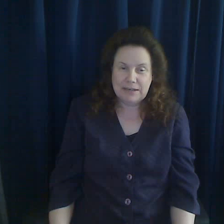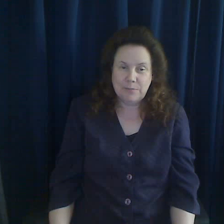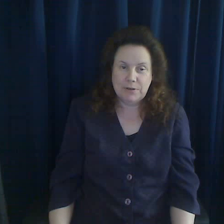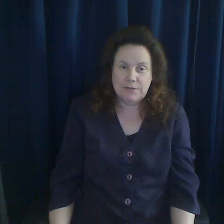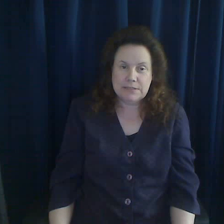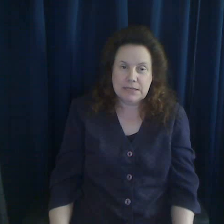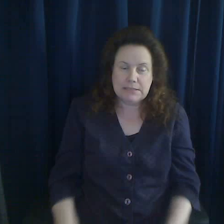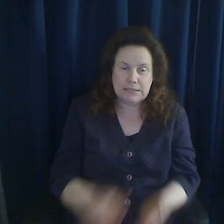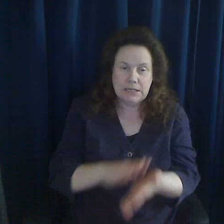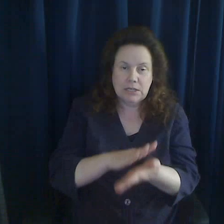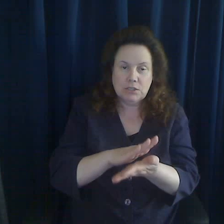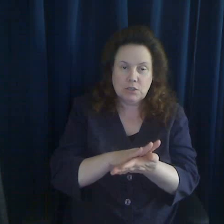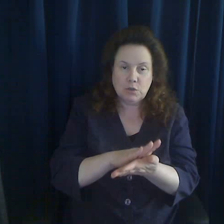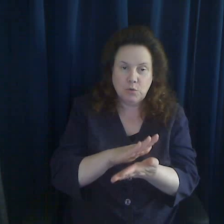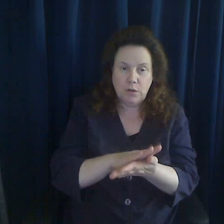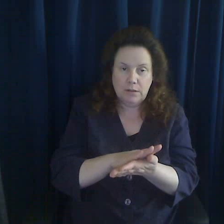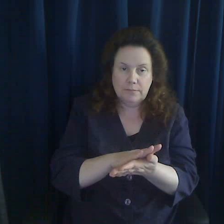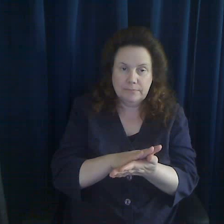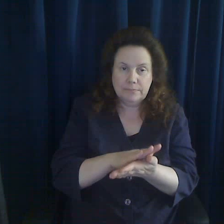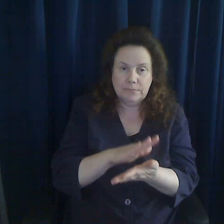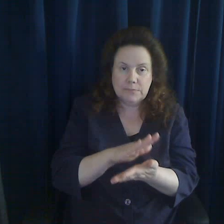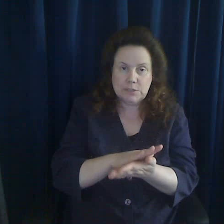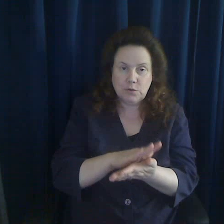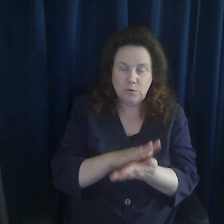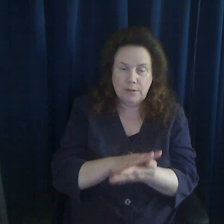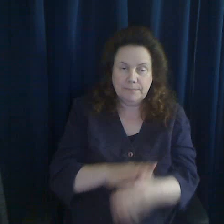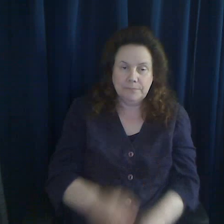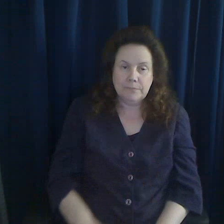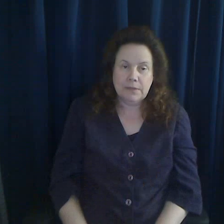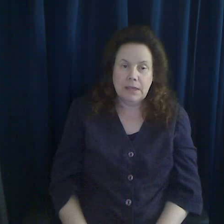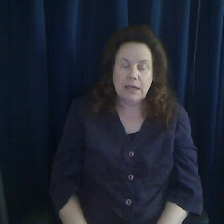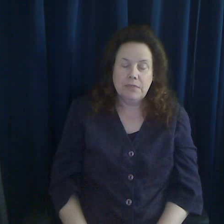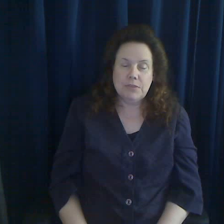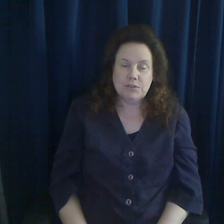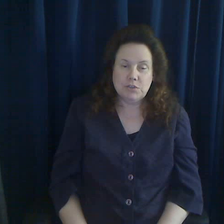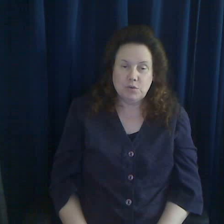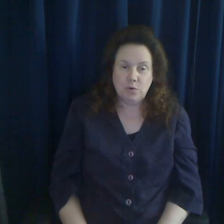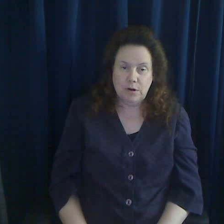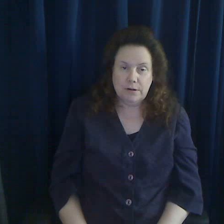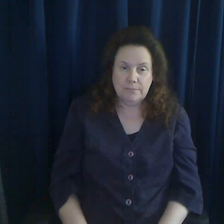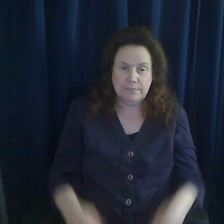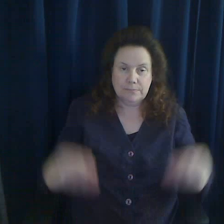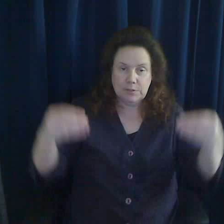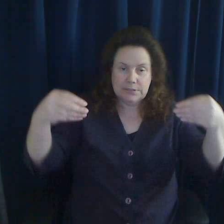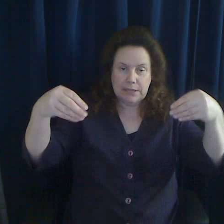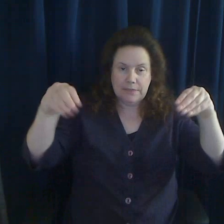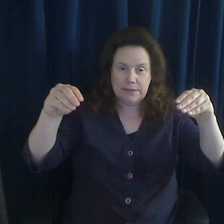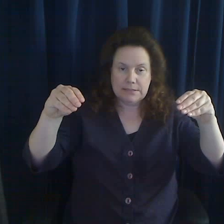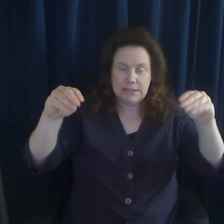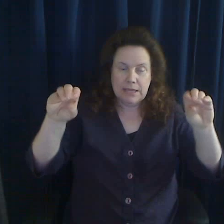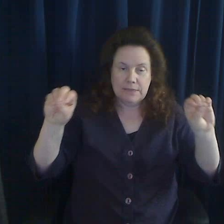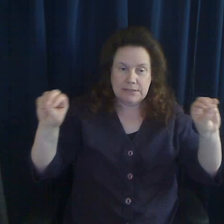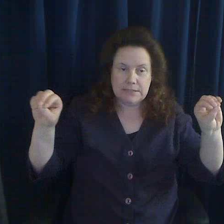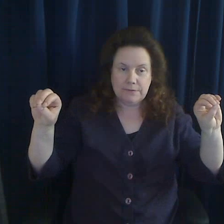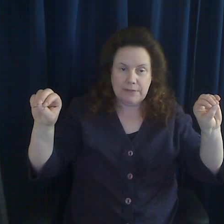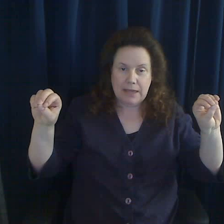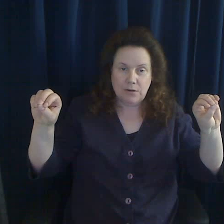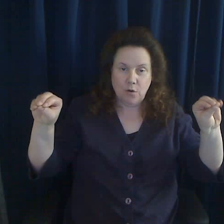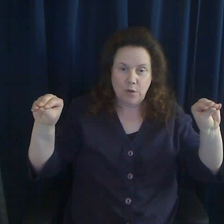in a previous lesson. School, school. The store looks like this. This is a flat O